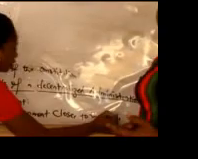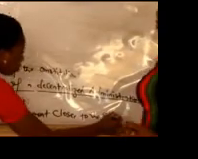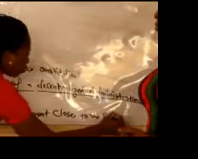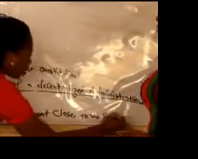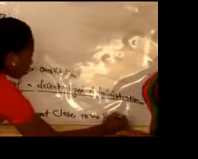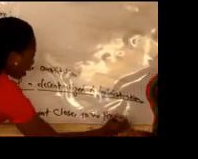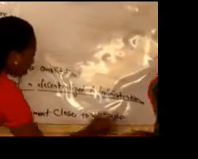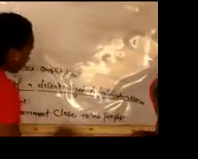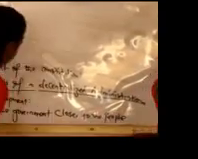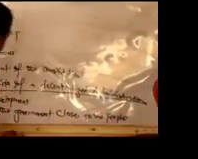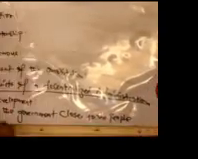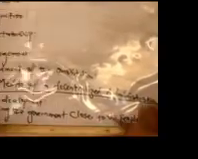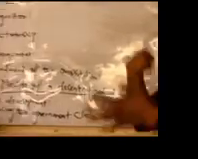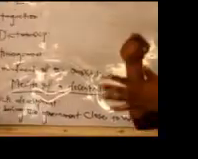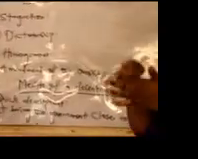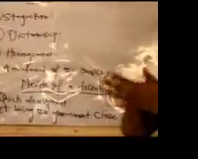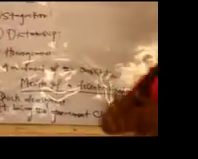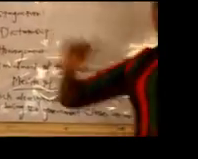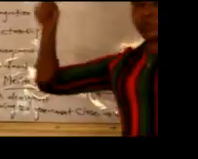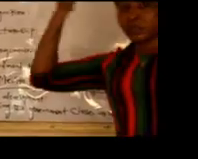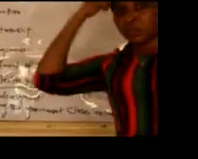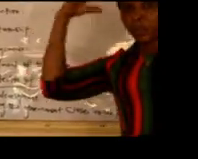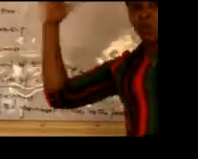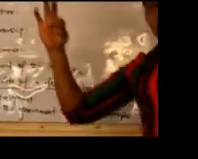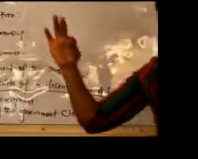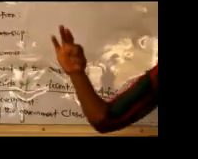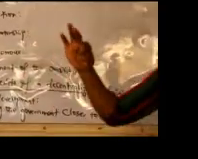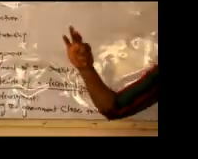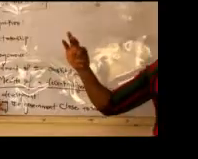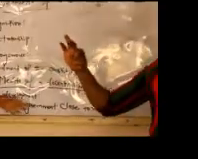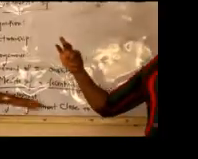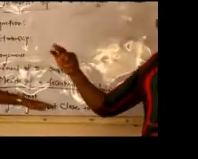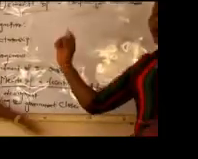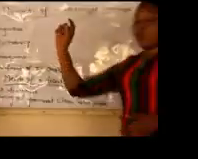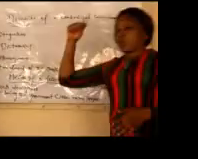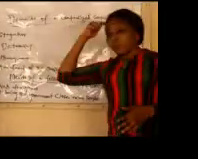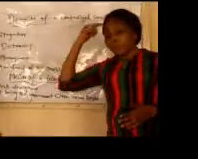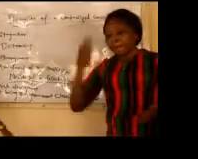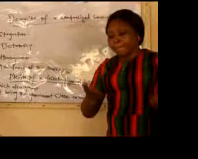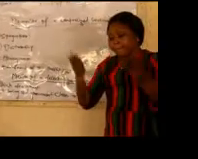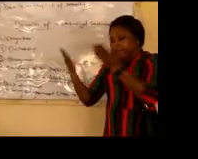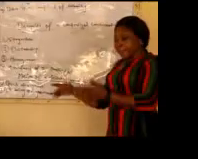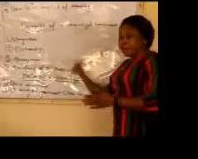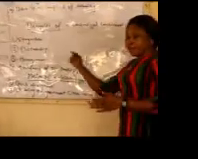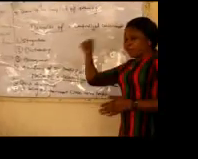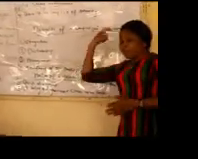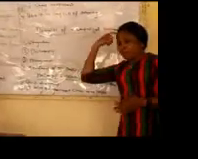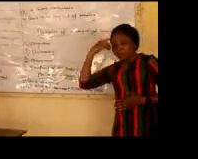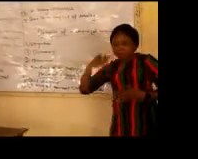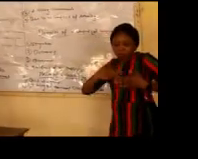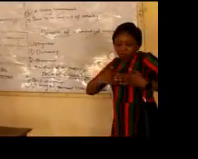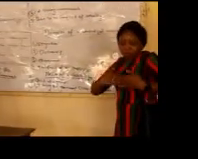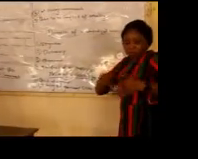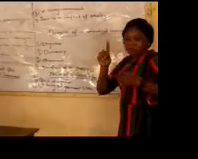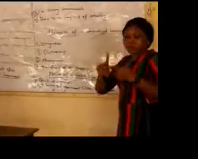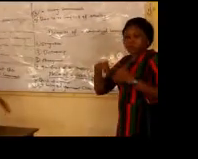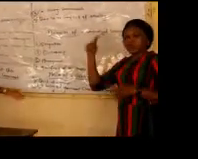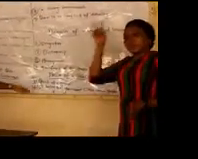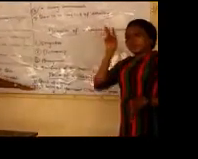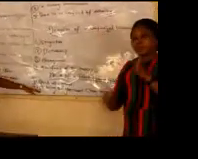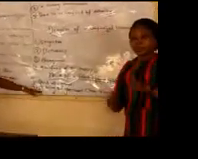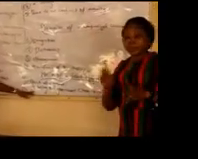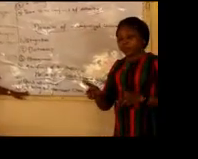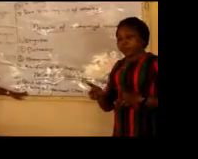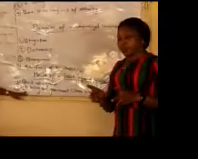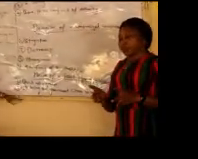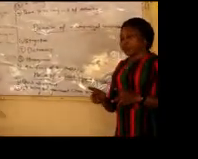Now, this system of government brings the government closer to the people. It is so because